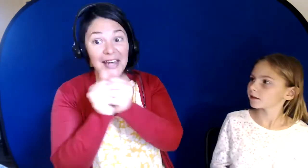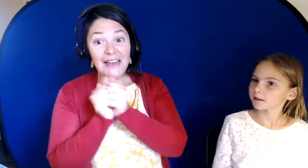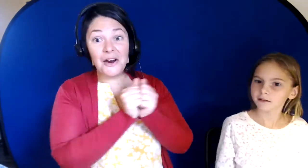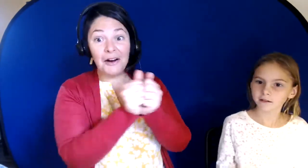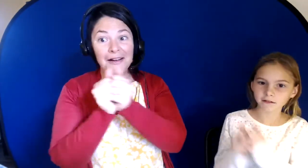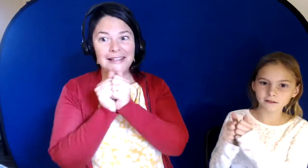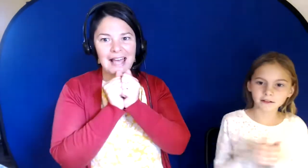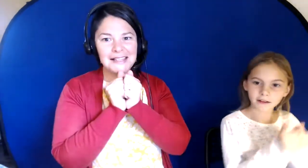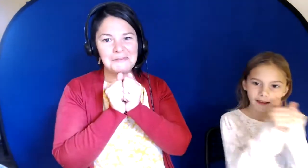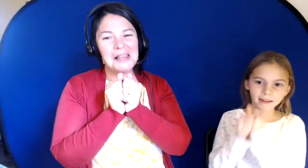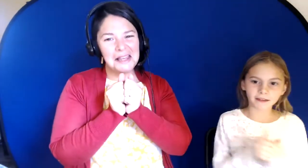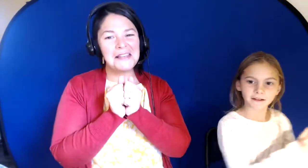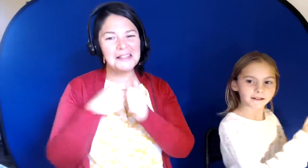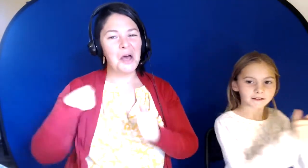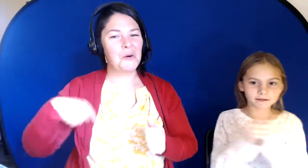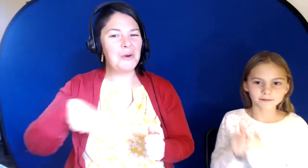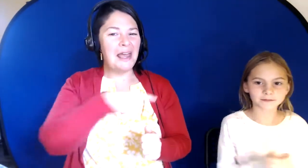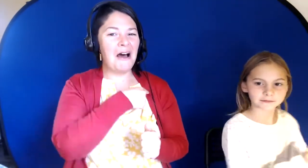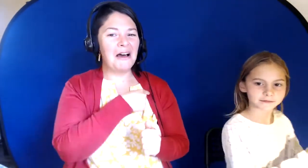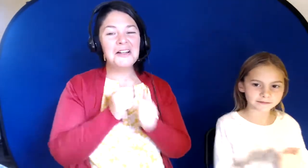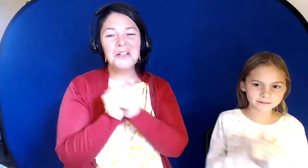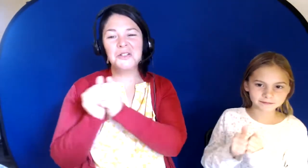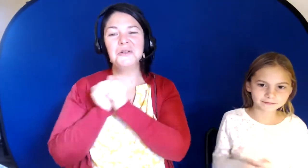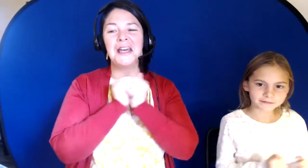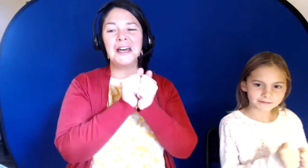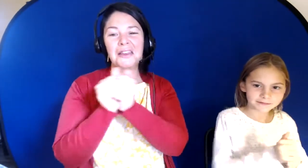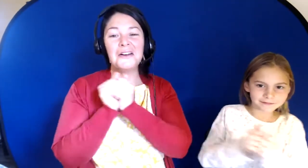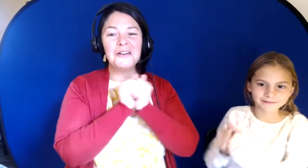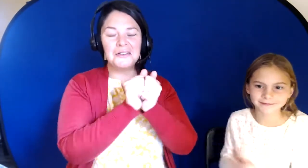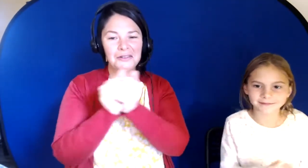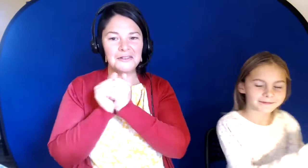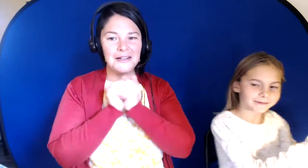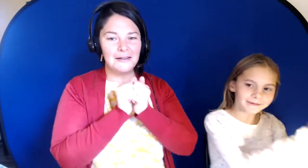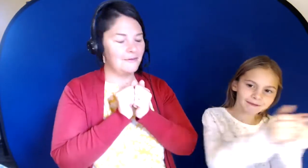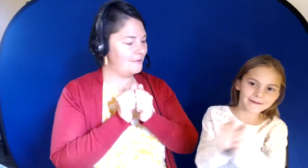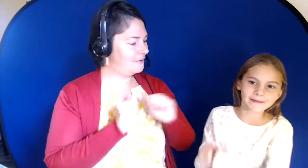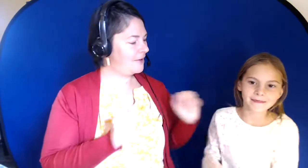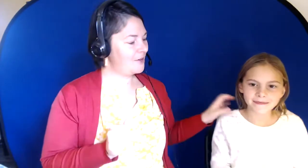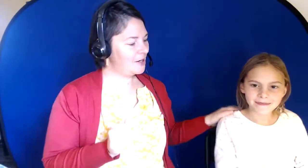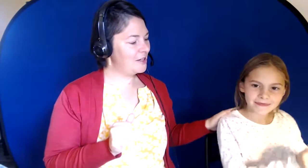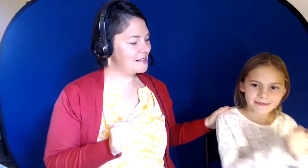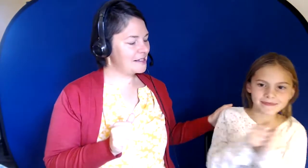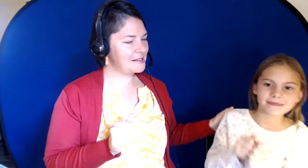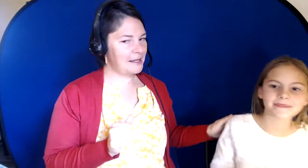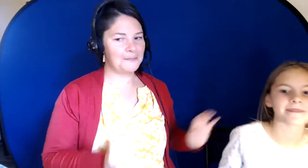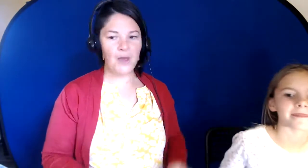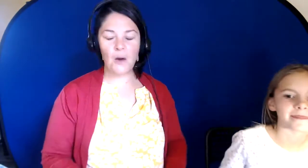together. Yes, Mila says, we are together. Very good, assistant. Okay,